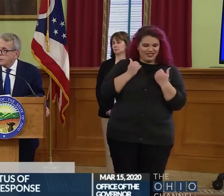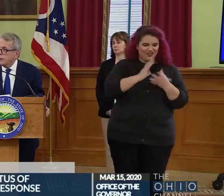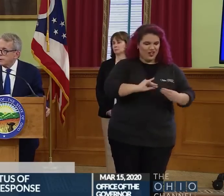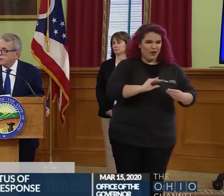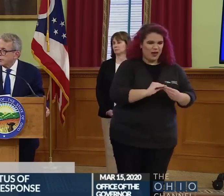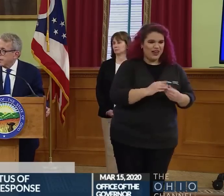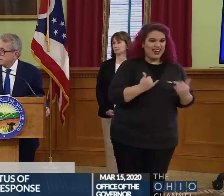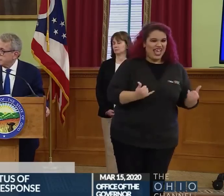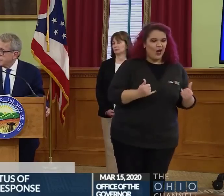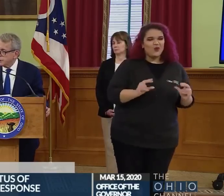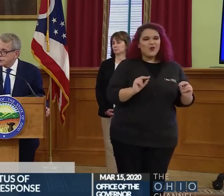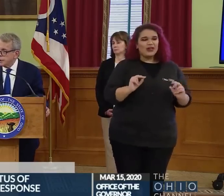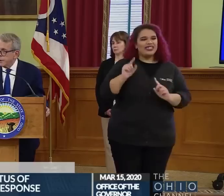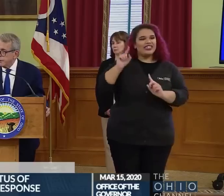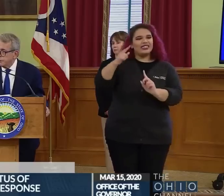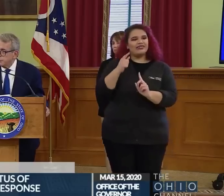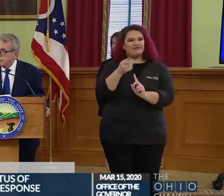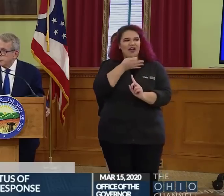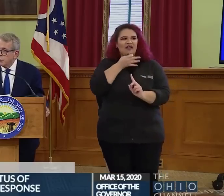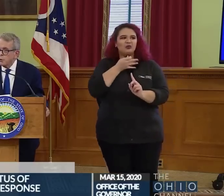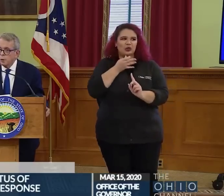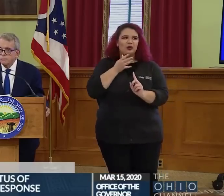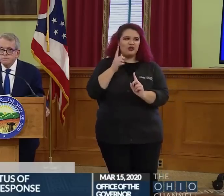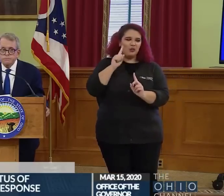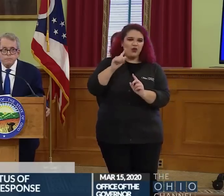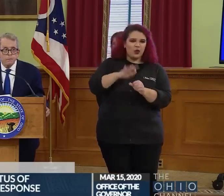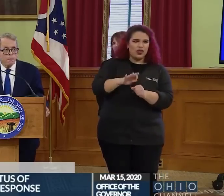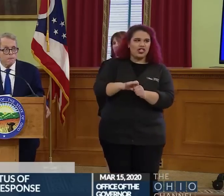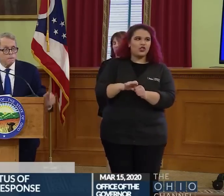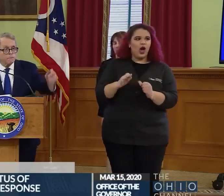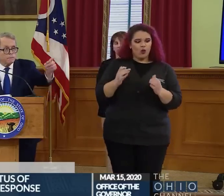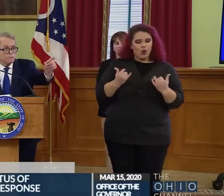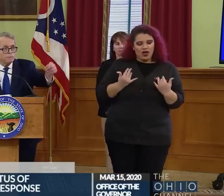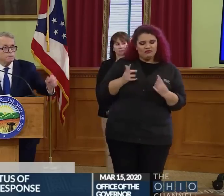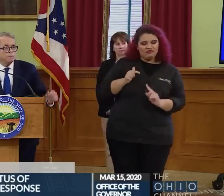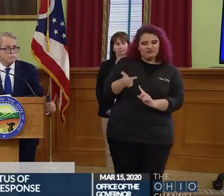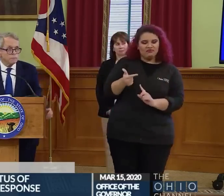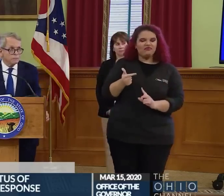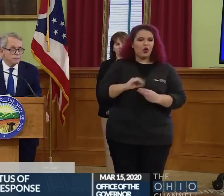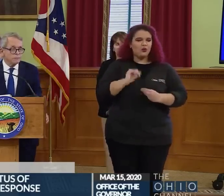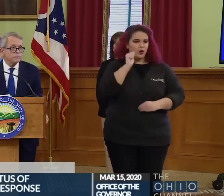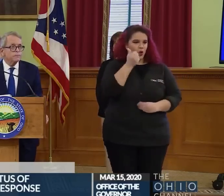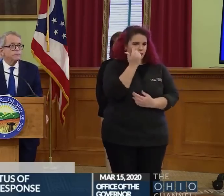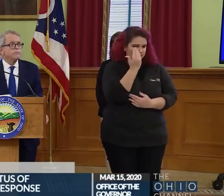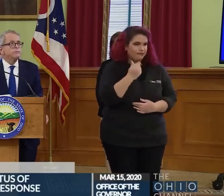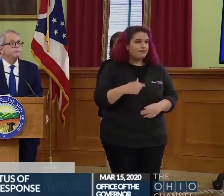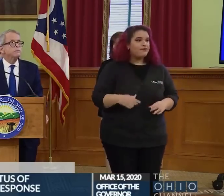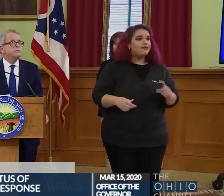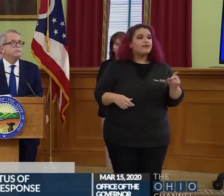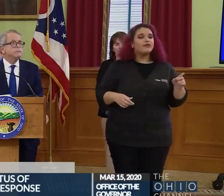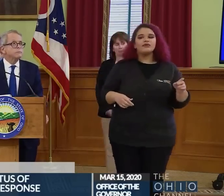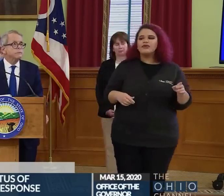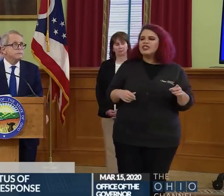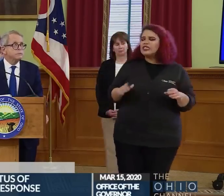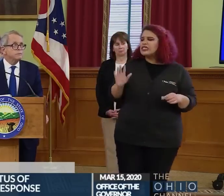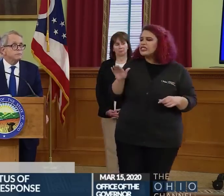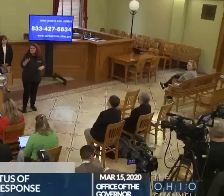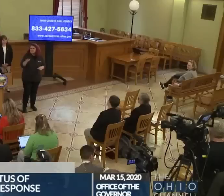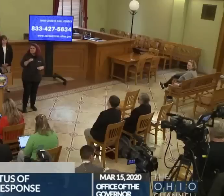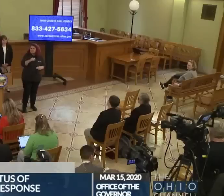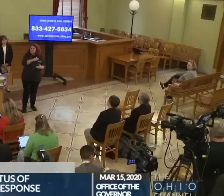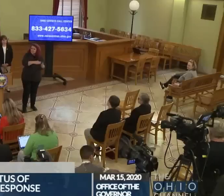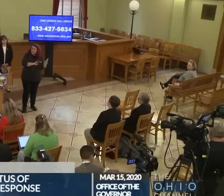but he's going to have some things to say, I know, tomorrow morning. Governor, could you address people who are now on our Facebook page saying, how am I